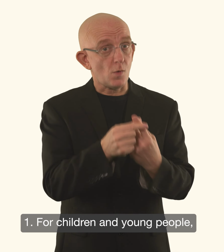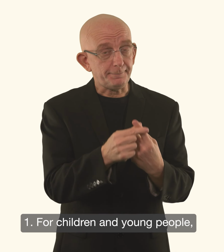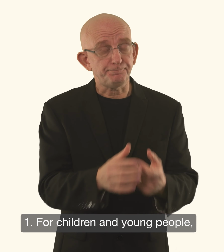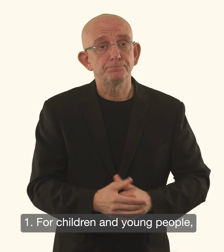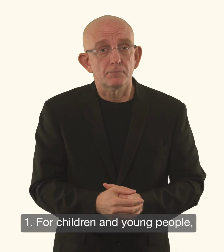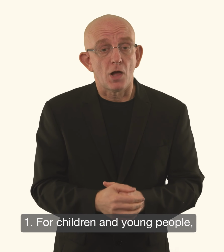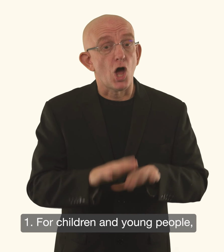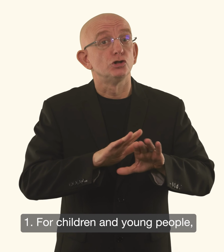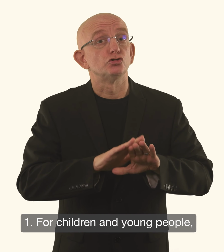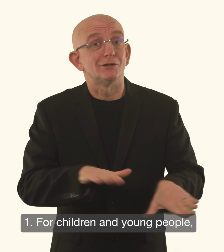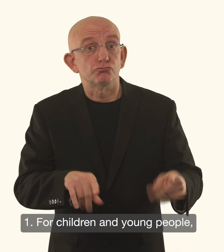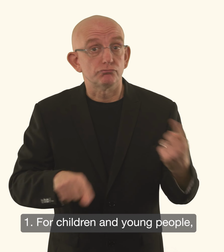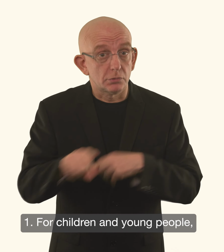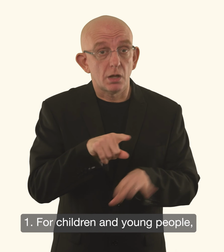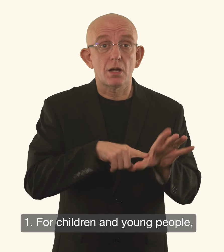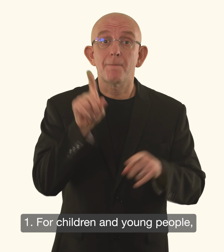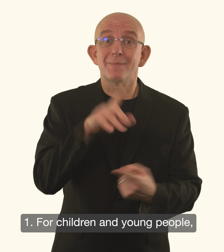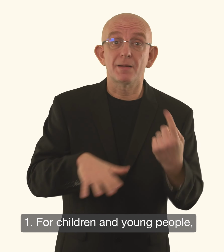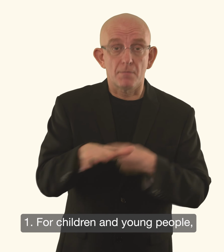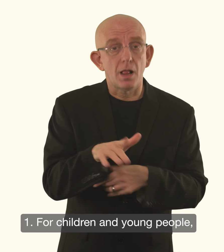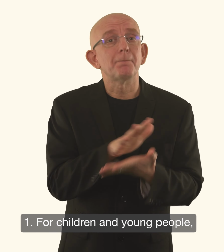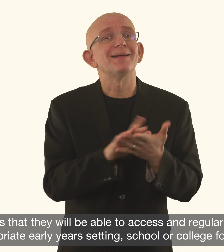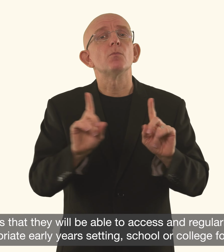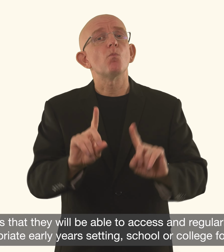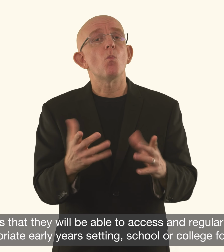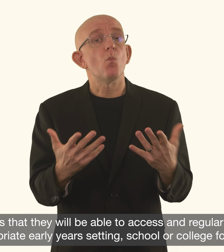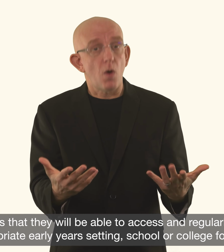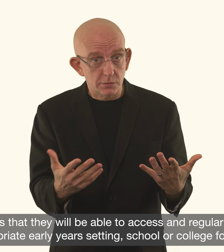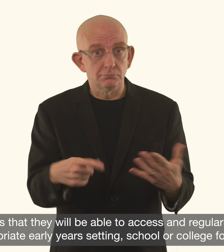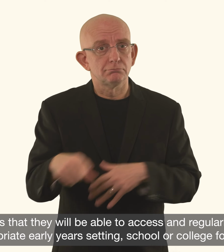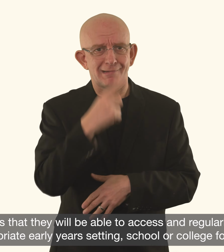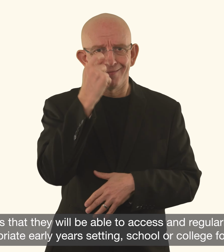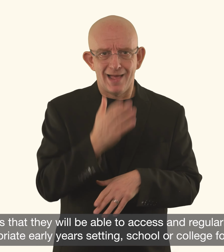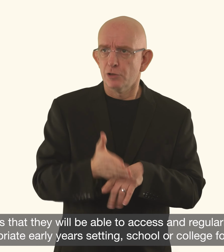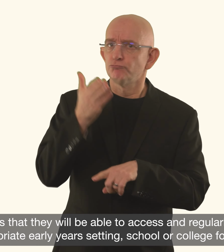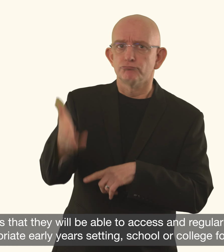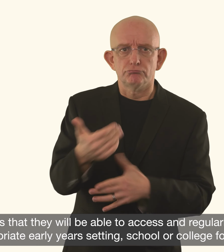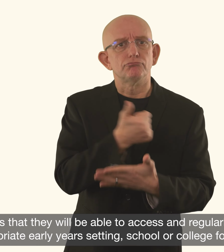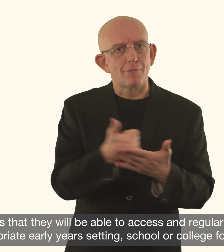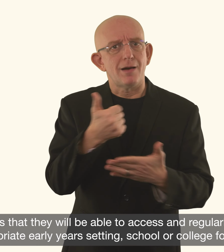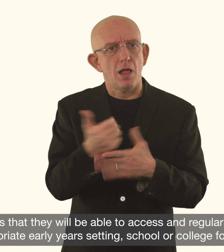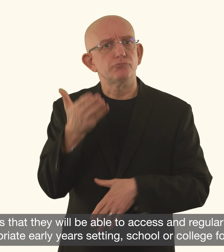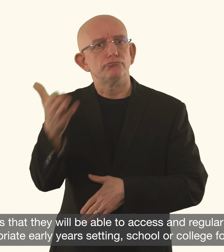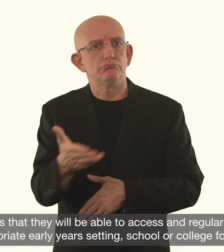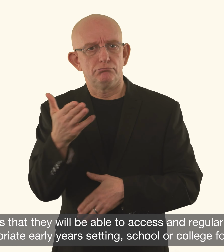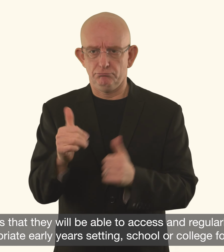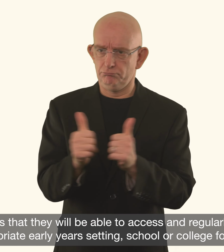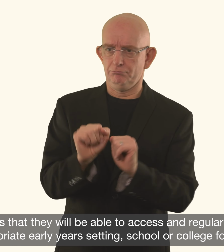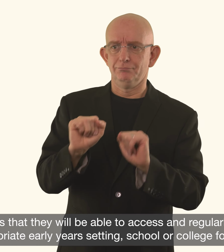One, for children and young people, this means that they will be able to access and regularly attend the most appropriate early year setting,